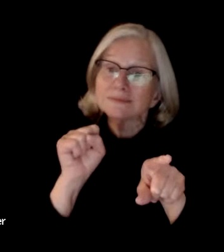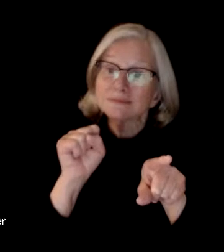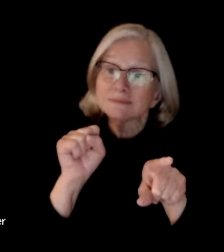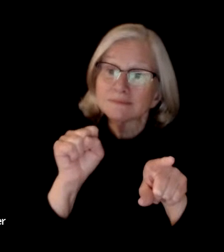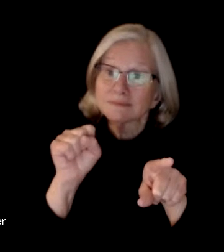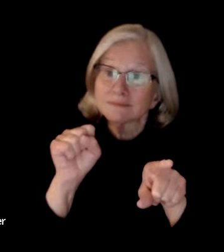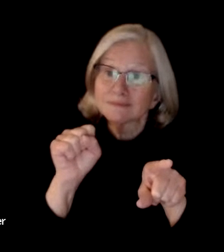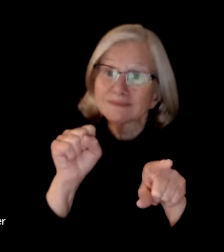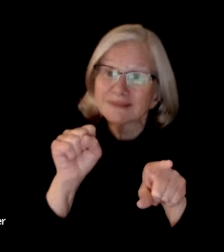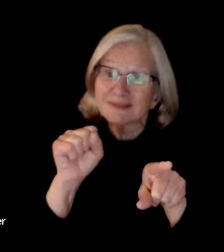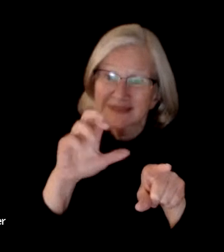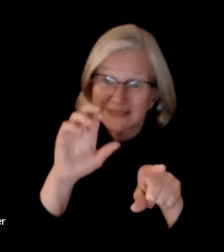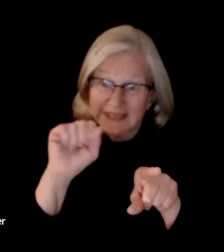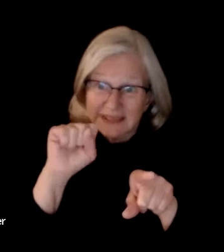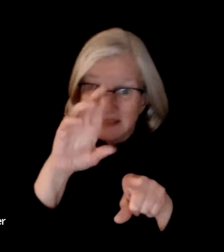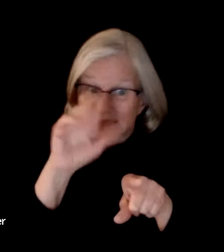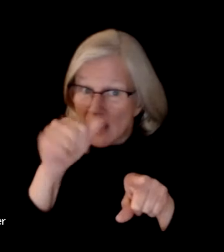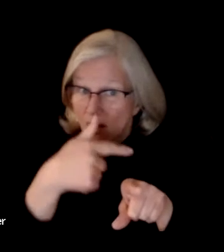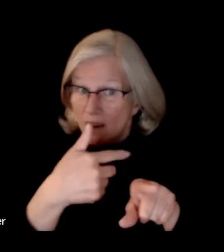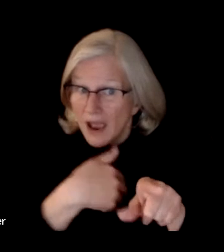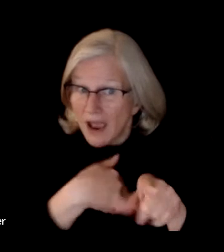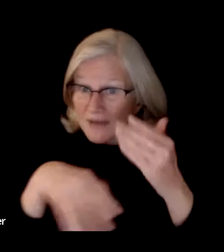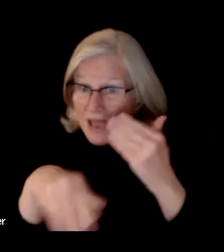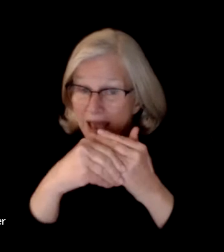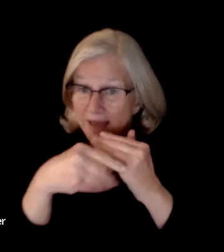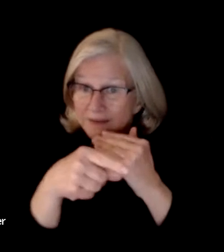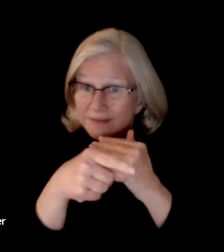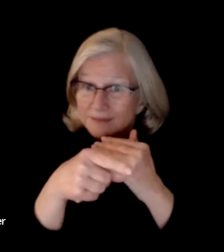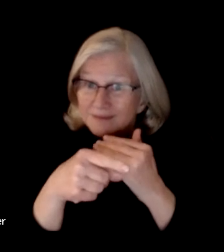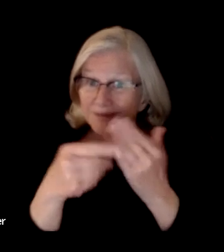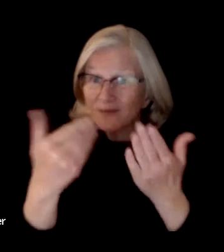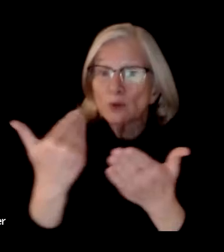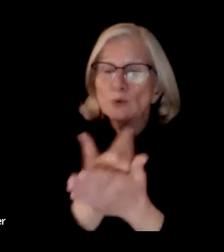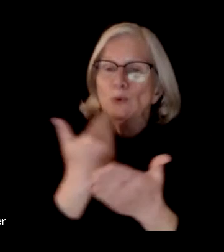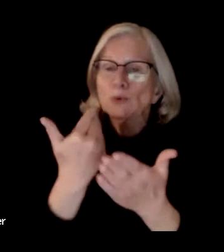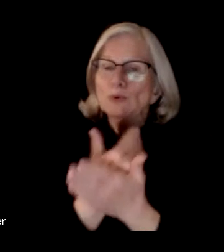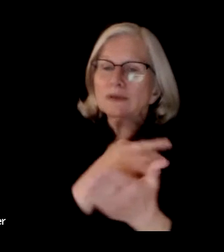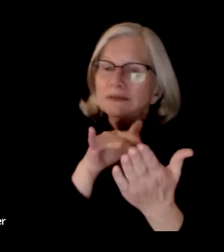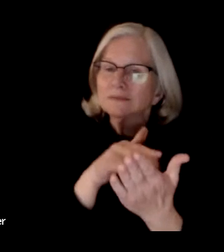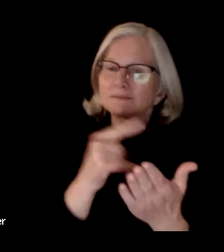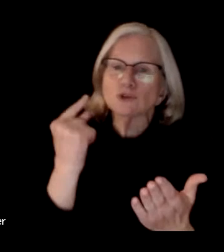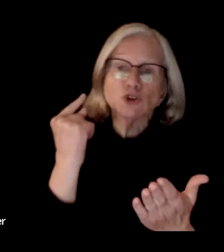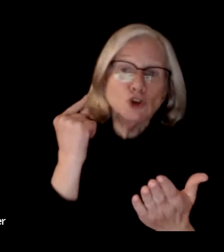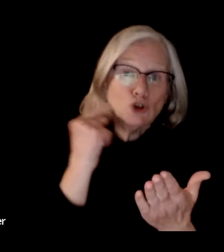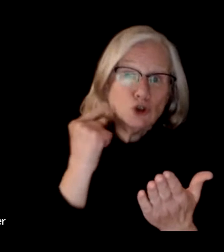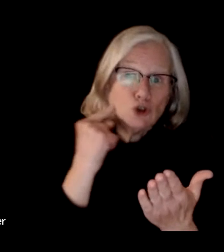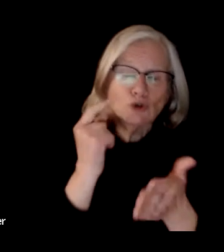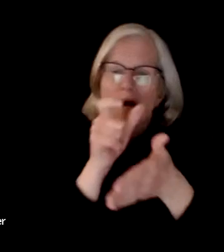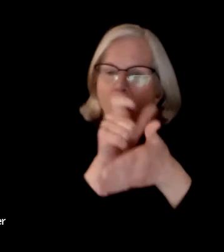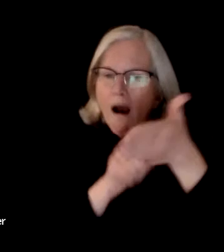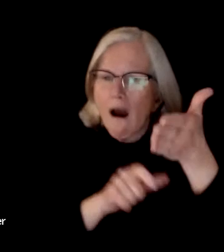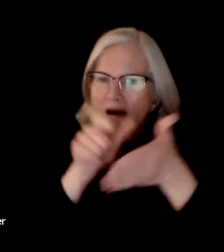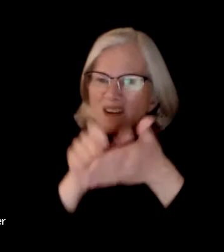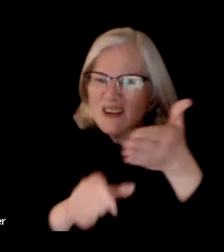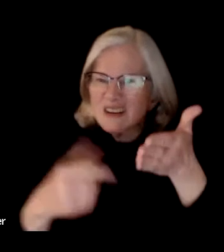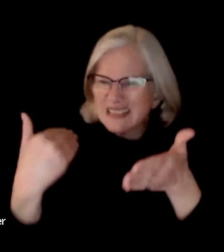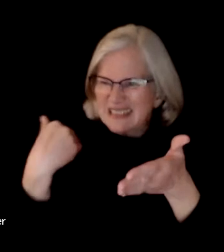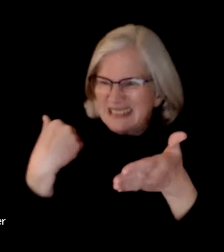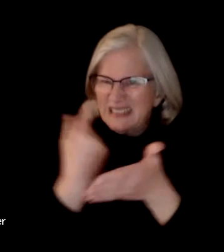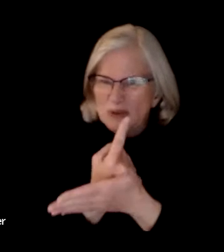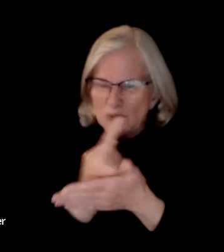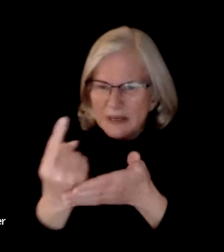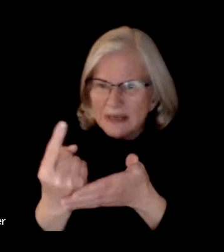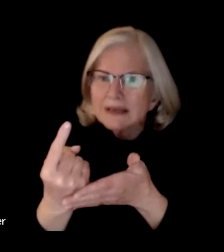not aware of. I can tell you that there were a couple of new studies or new articles that came out this week, both